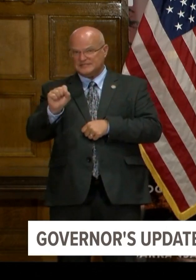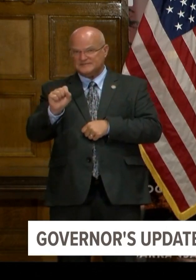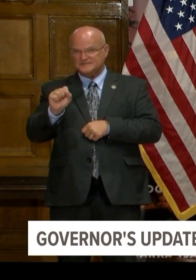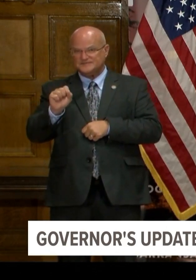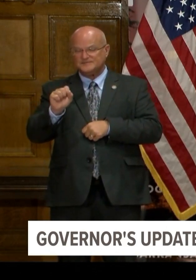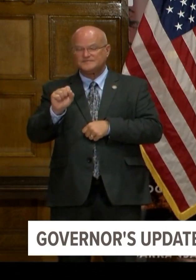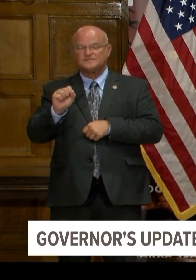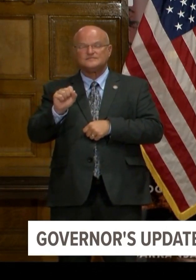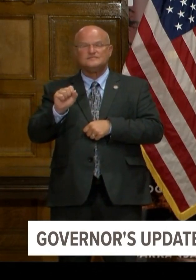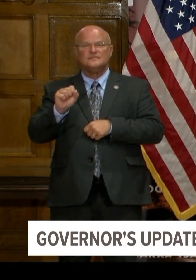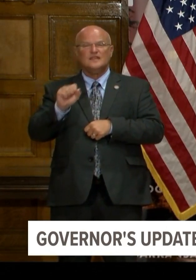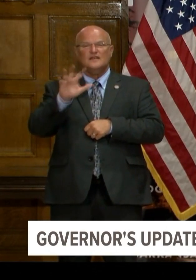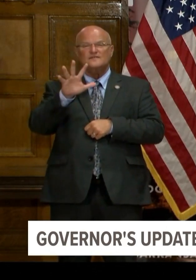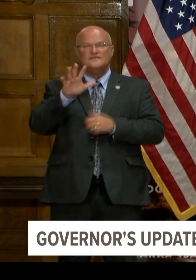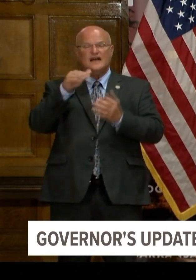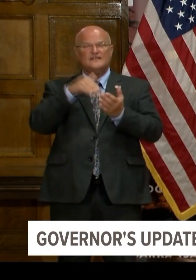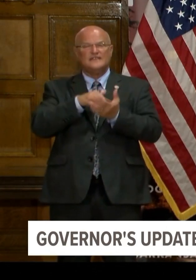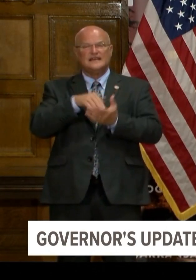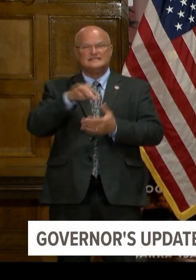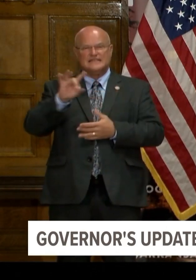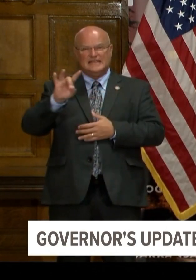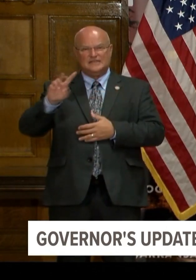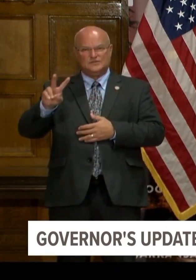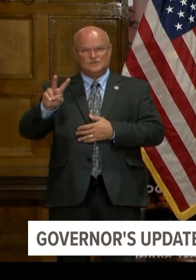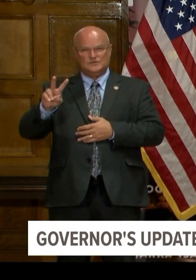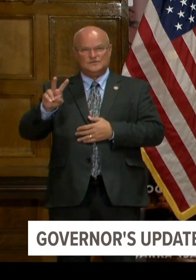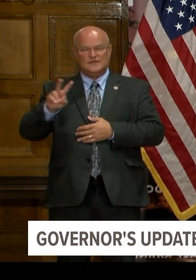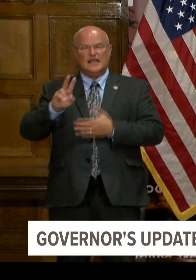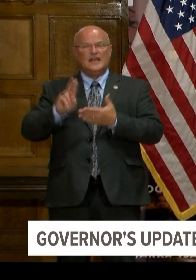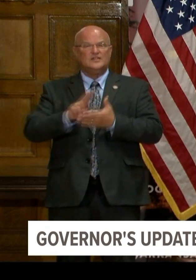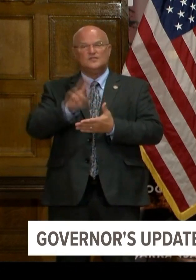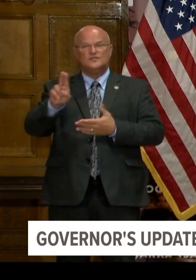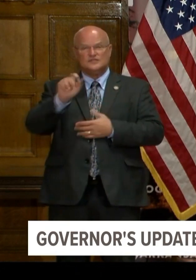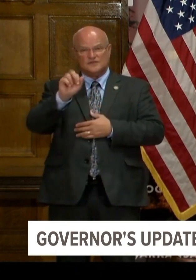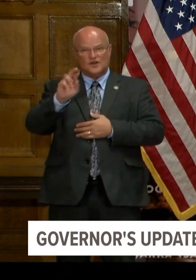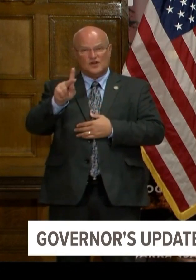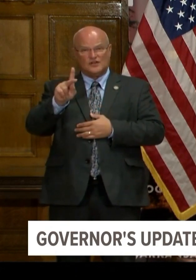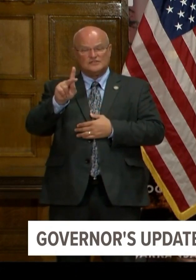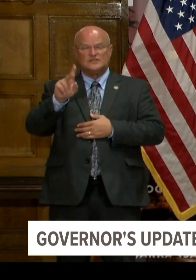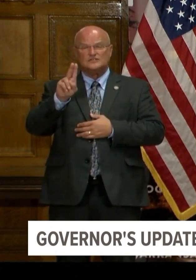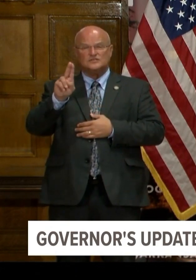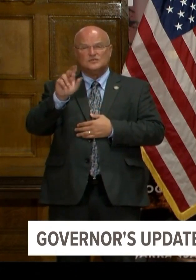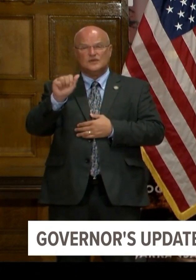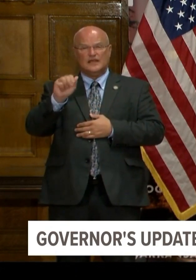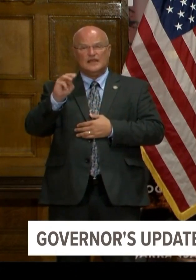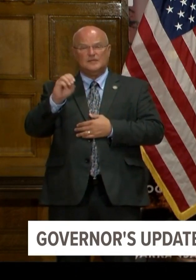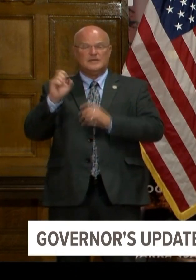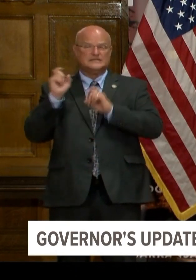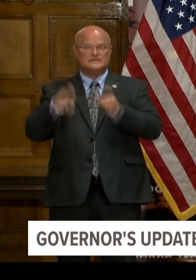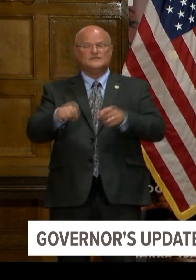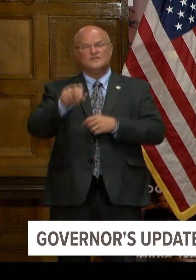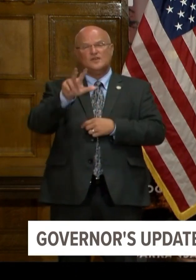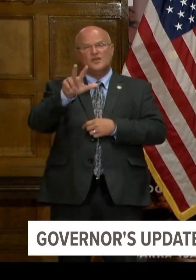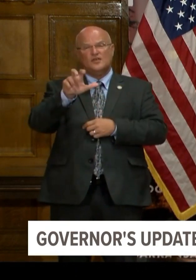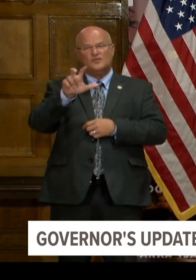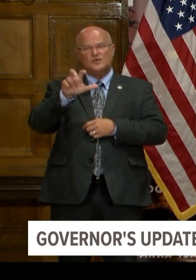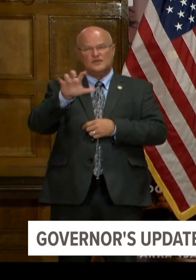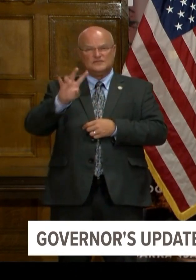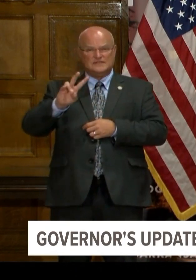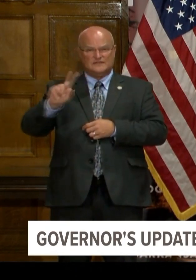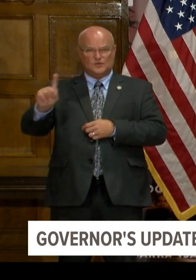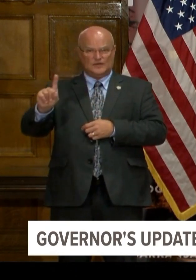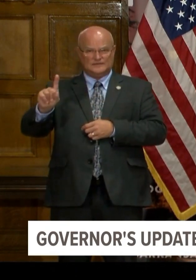of testing of 5,082, and University of Arkansas for Medical Sciences contributed